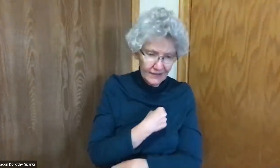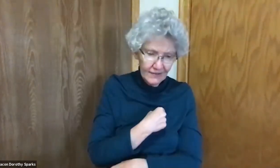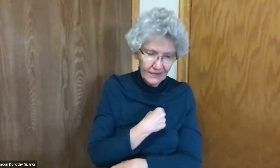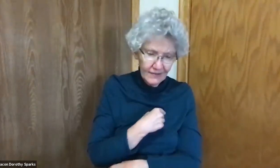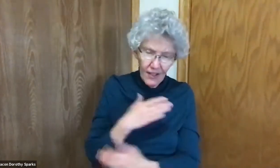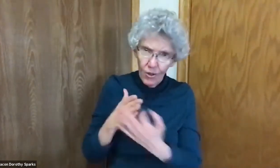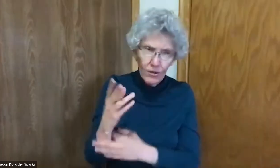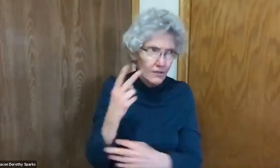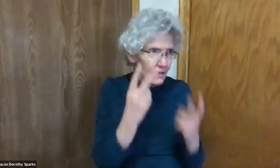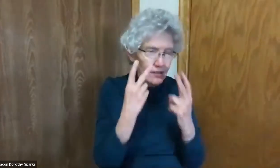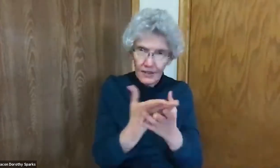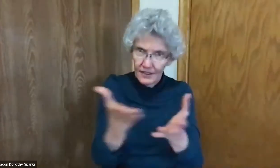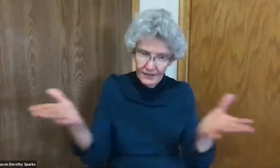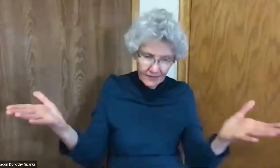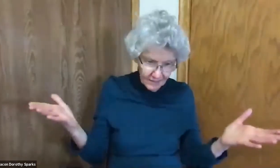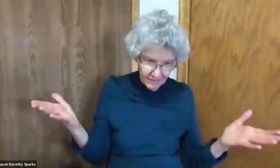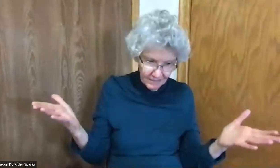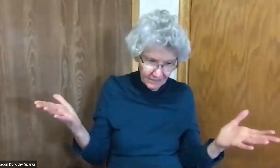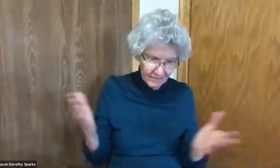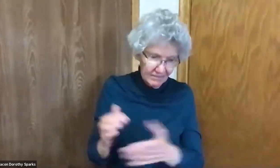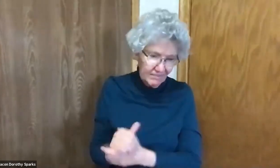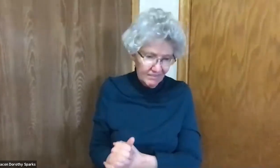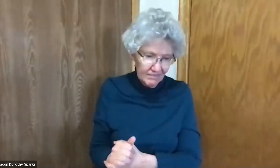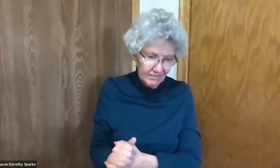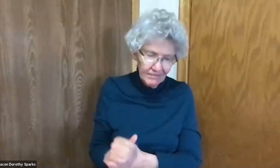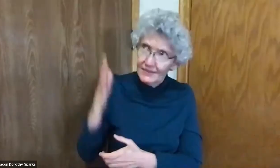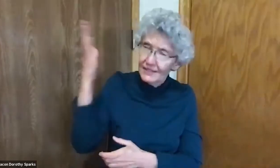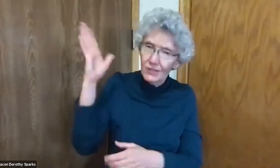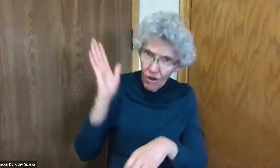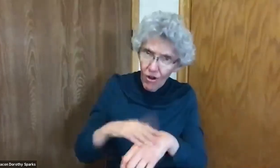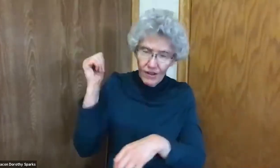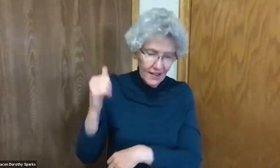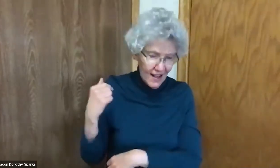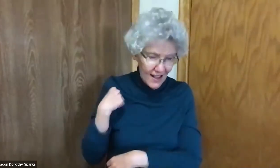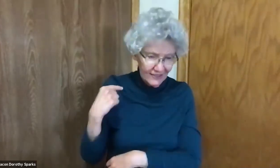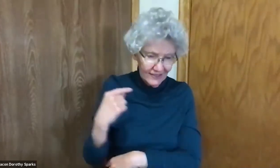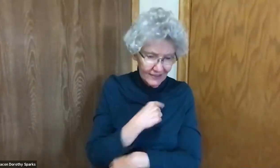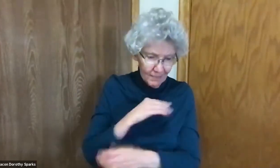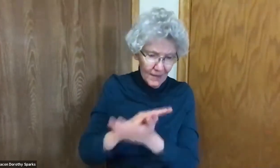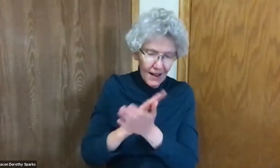you call us with your voice made visible in flame.